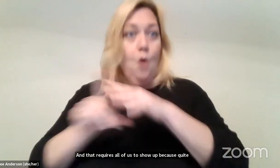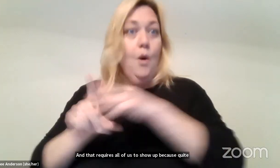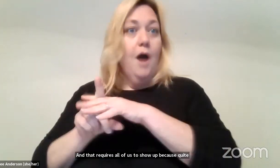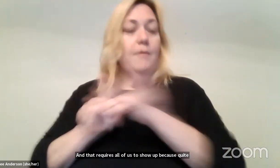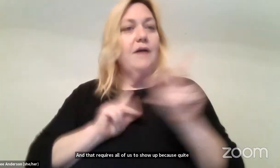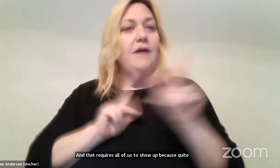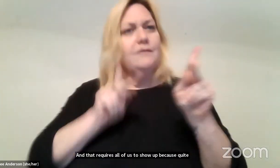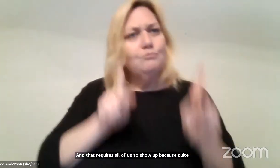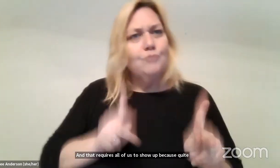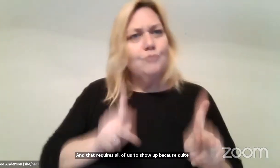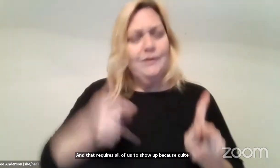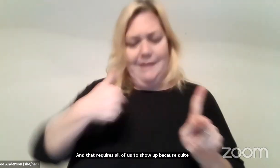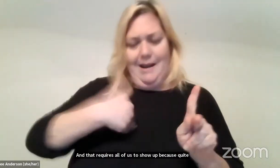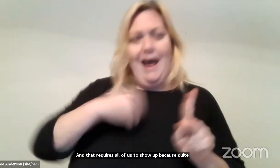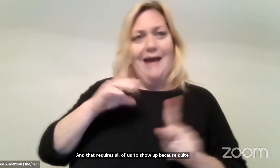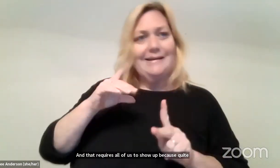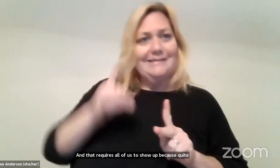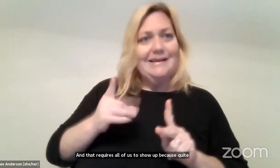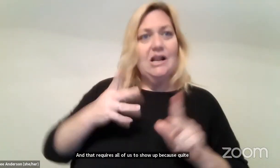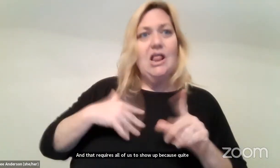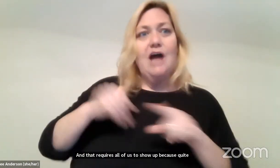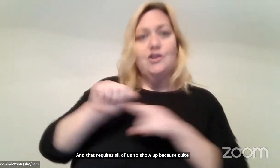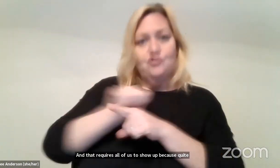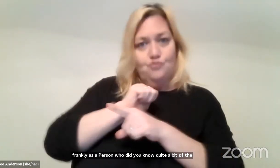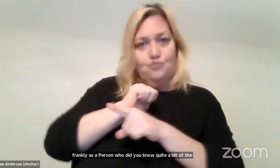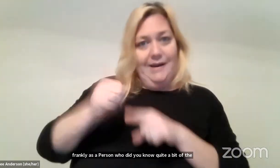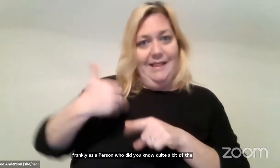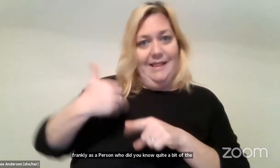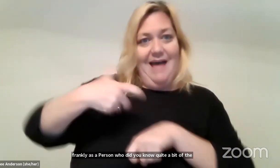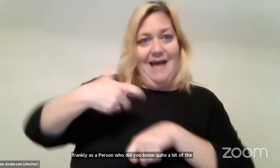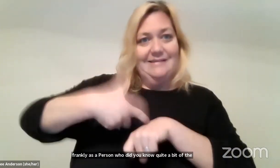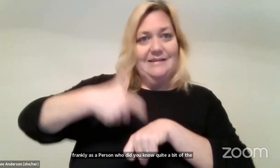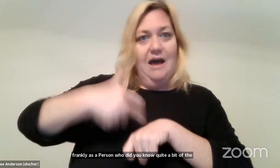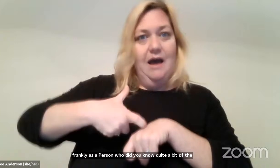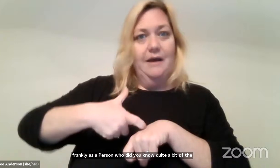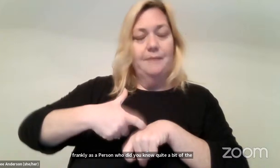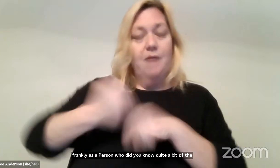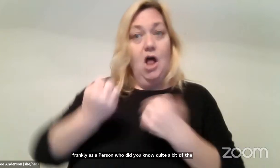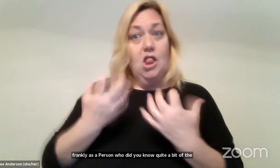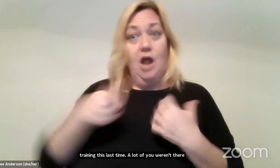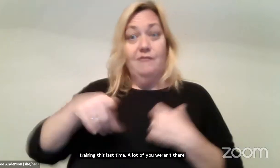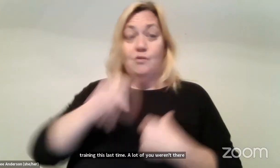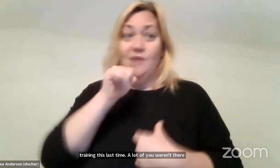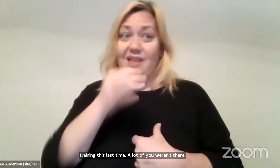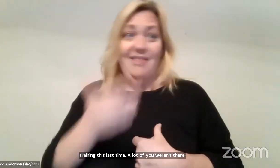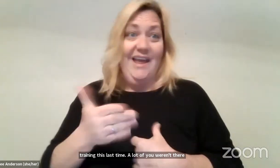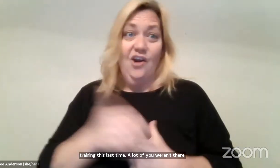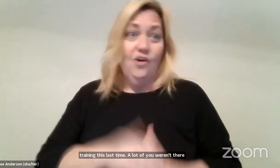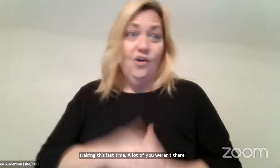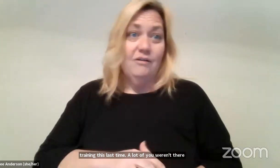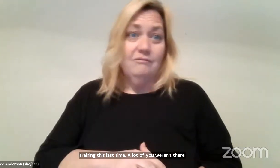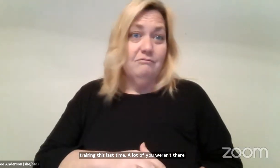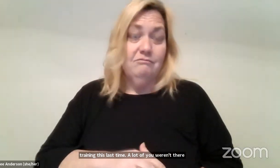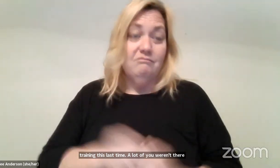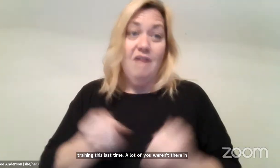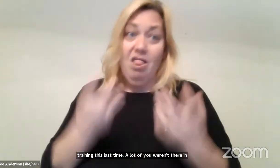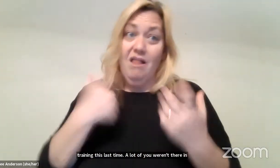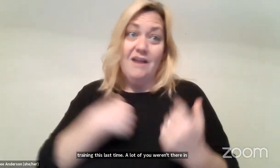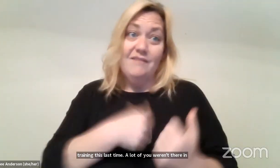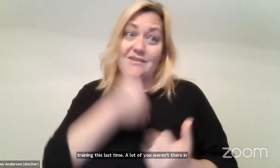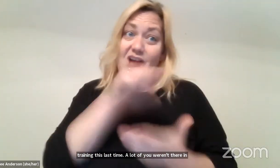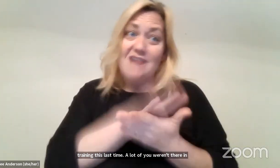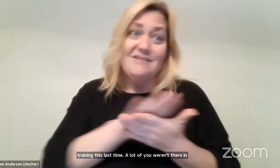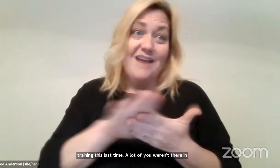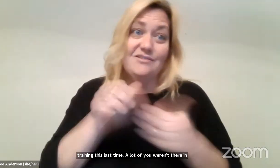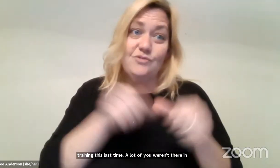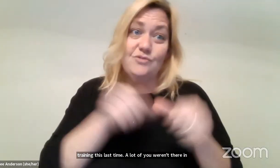person who did, quite a bit of the training this last time, a lot of you weren't there. And a lot of us are not nice to each other.